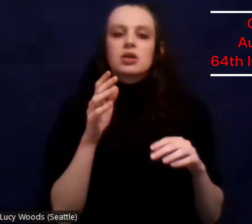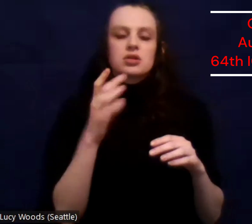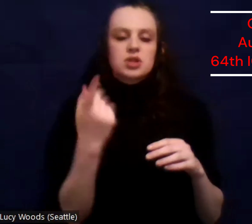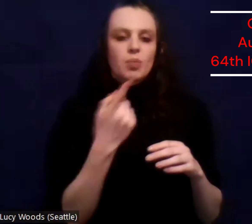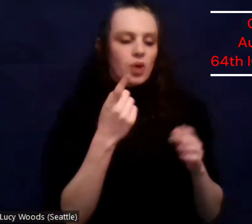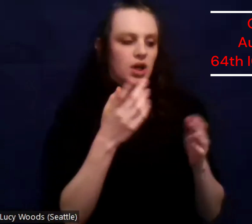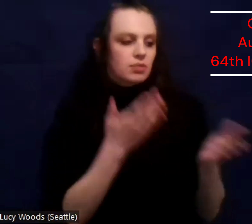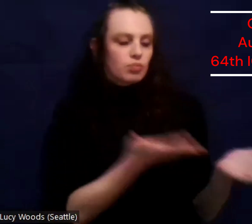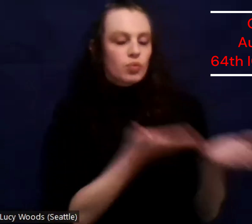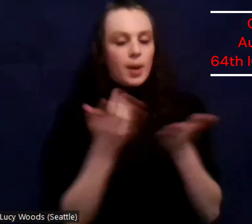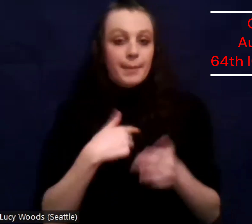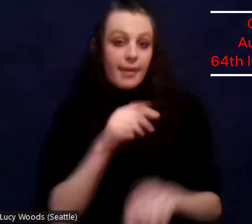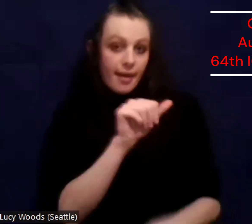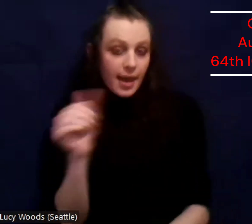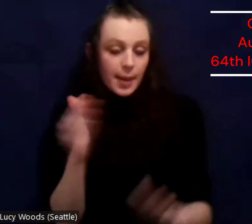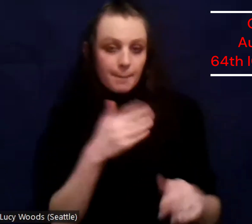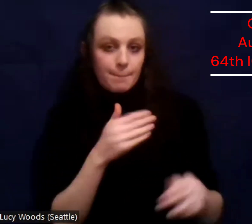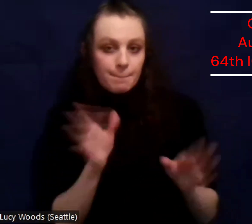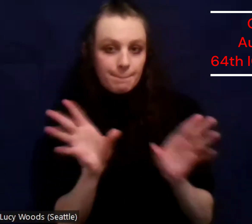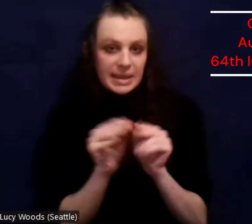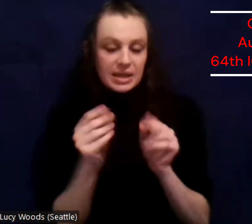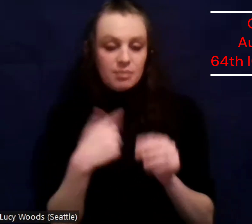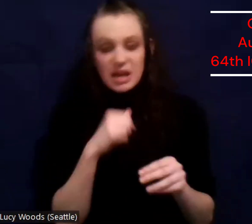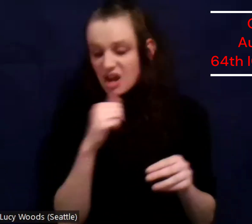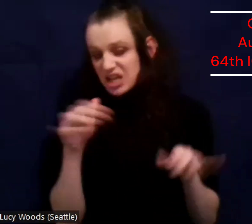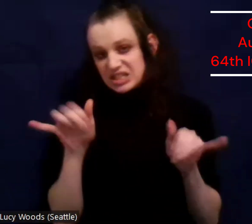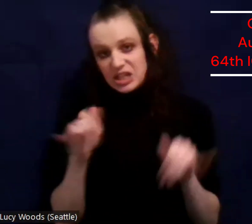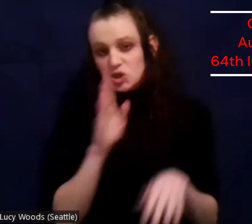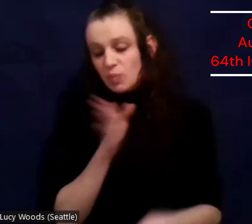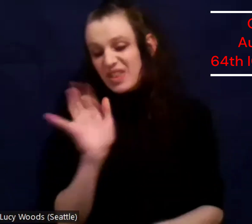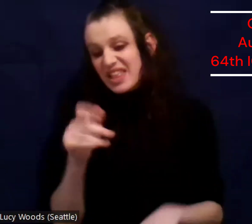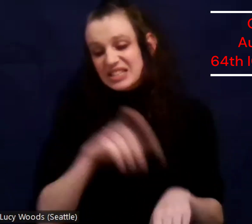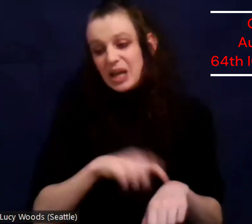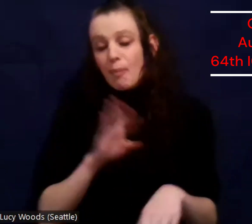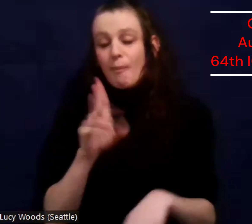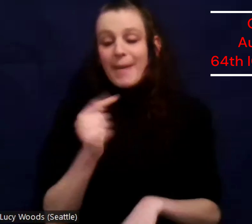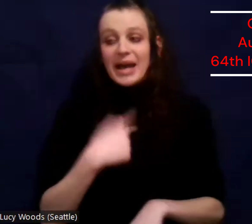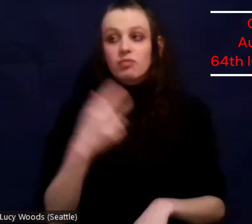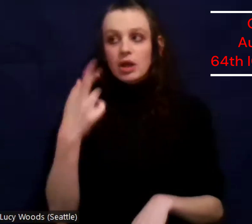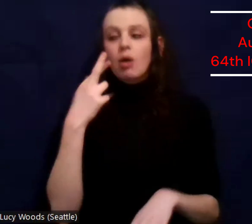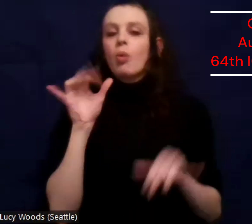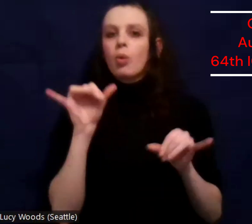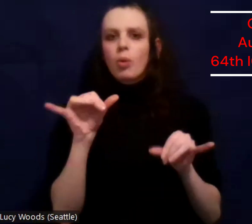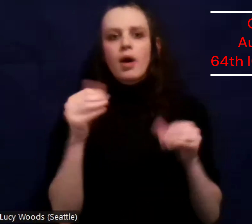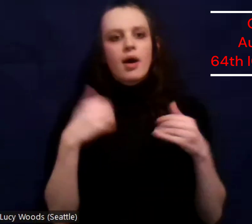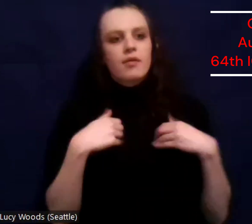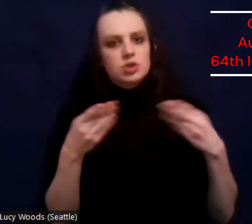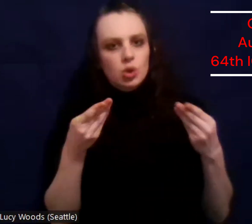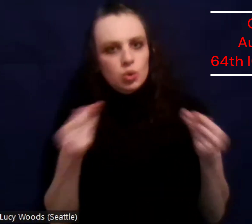then, but knew that there was a solution. Um,